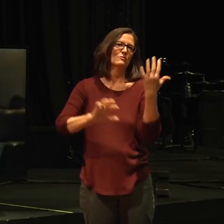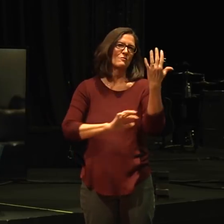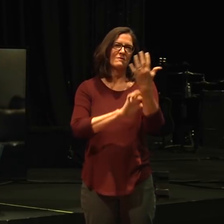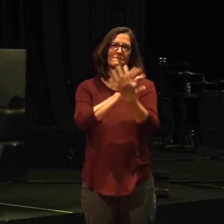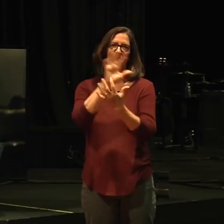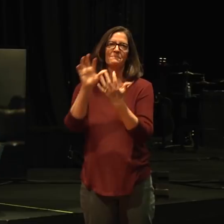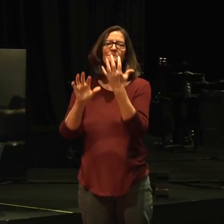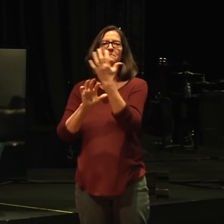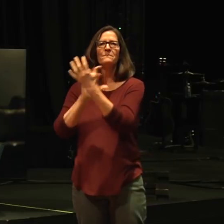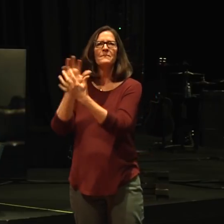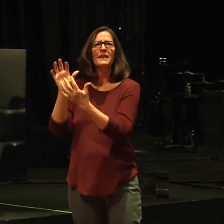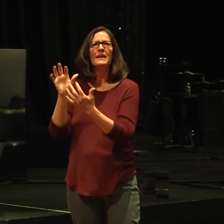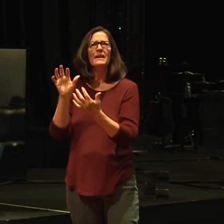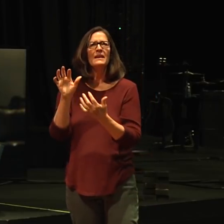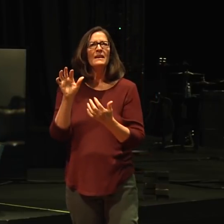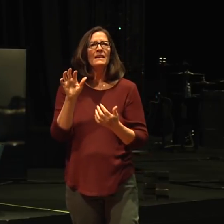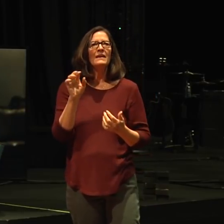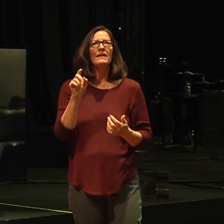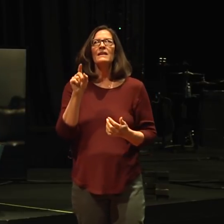He's